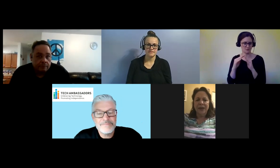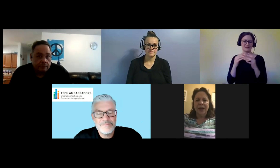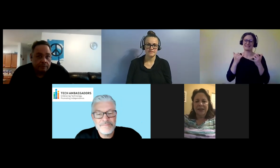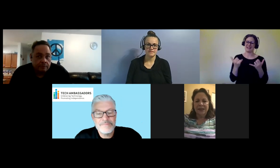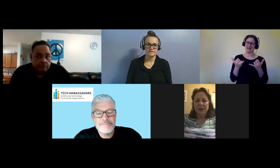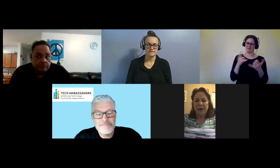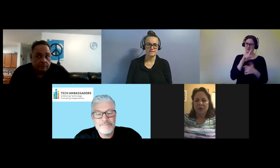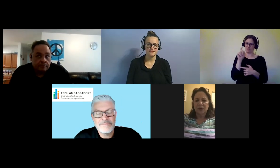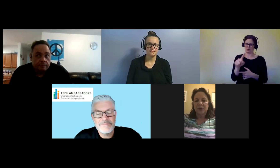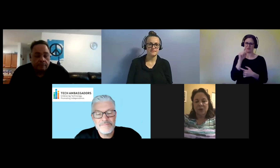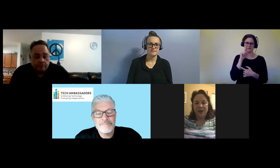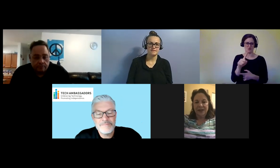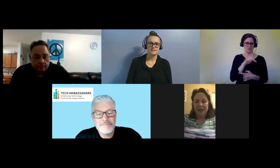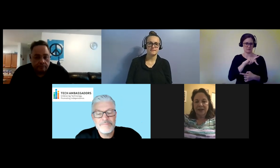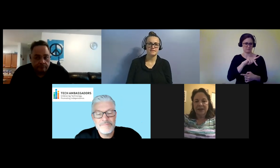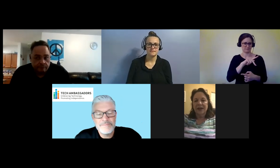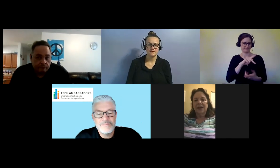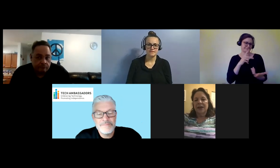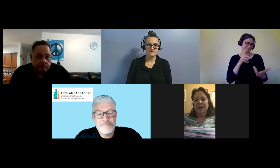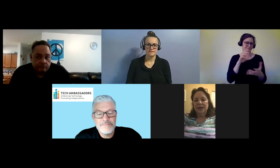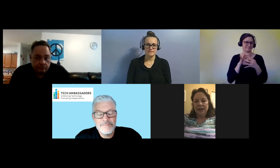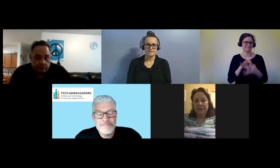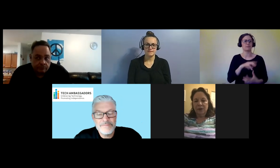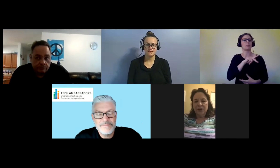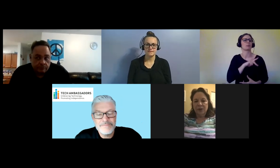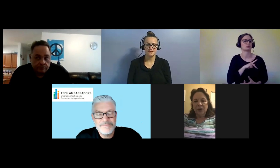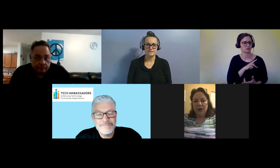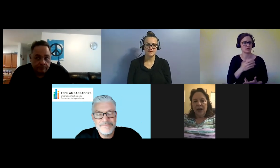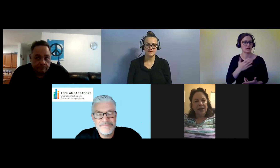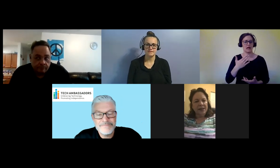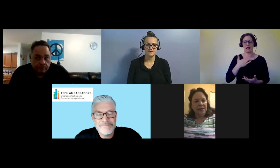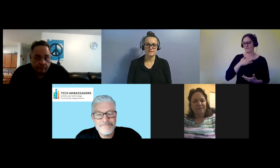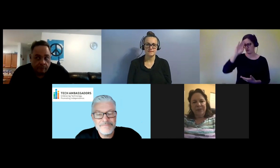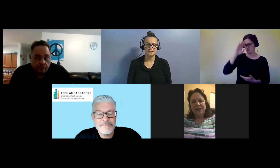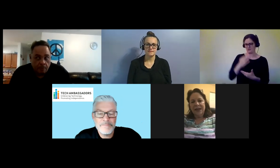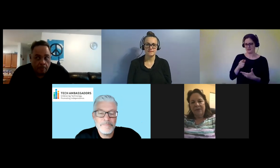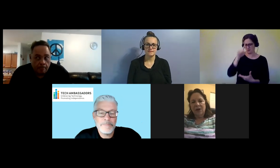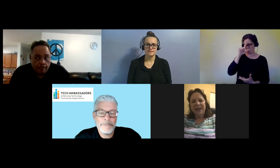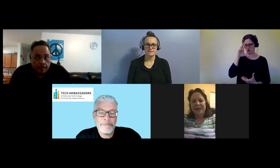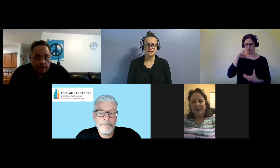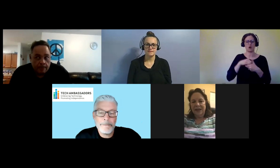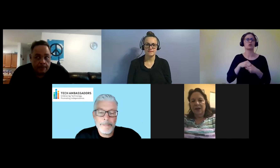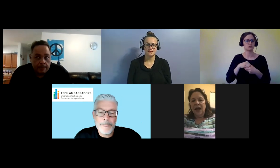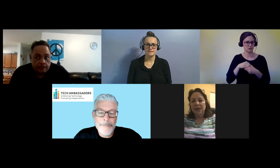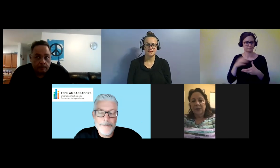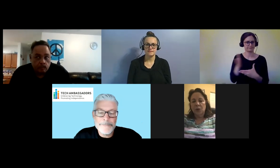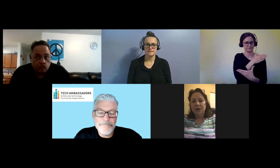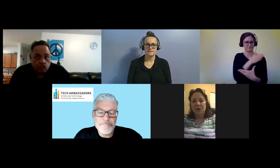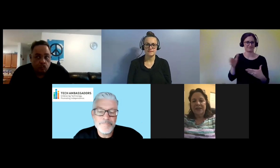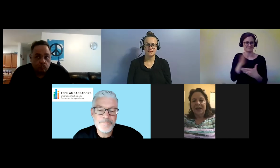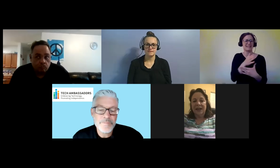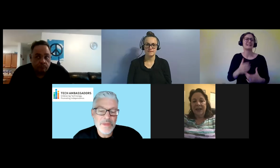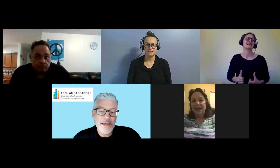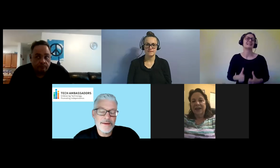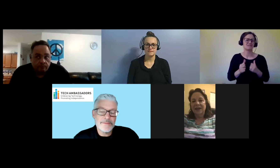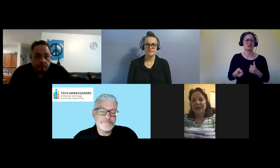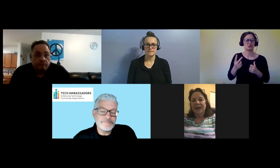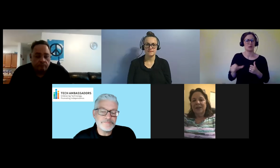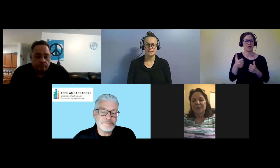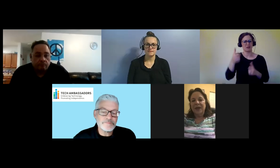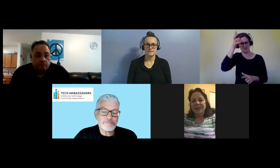on the autism spectrum who's 26. He's living with 2 other guys. He doesn't need a lot of support, so he's not getting